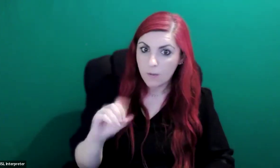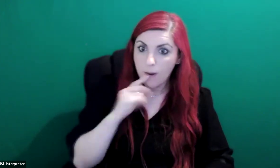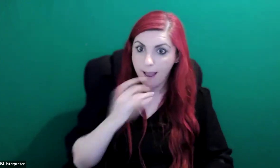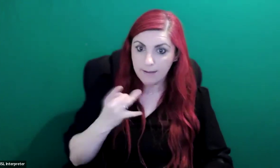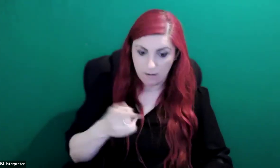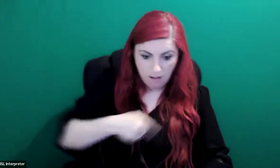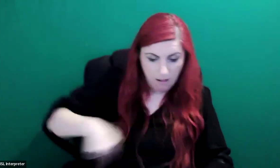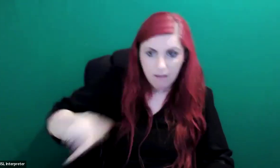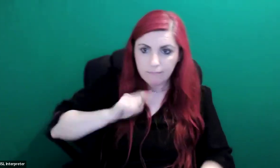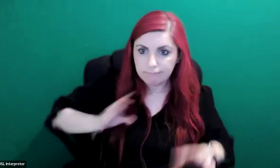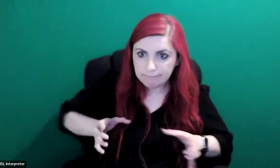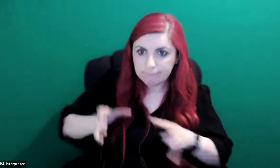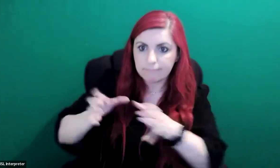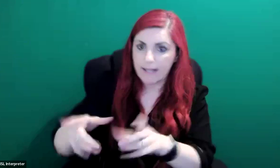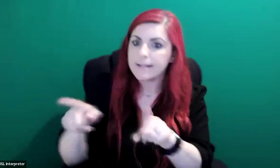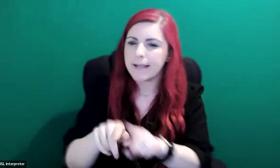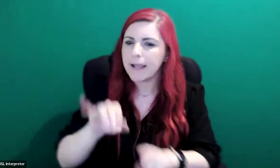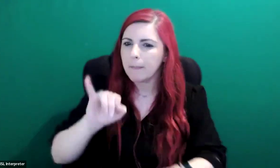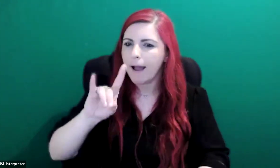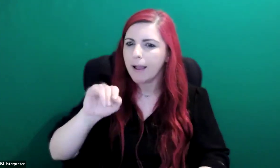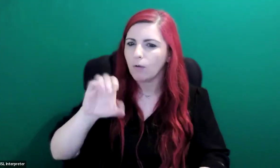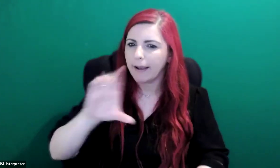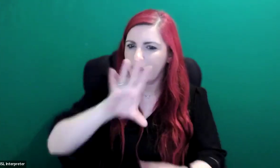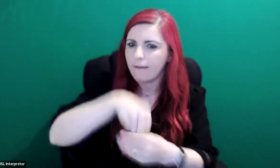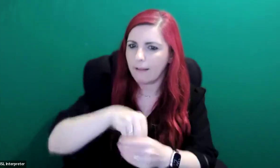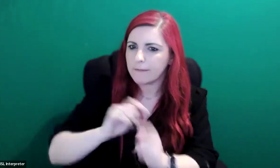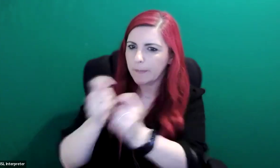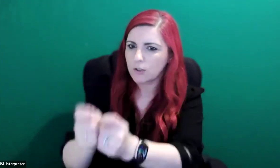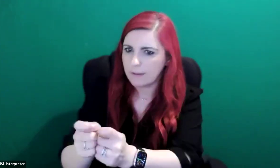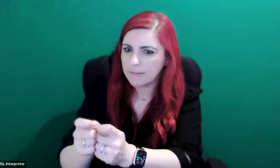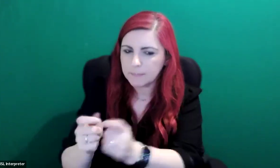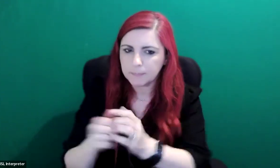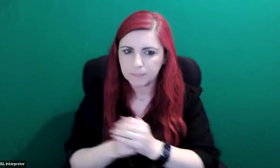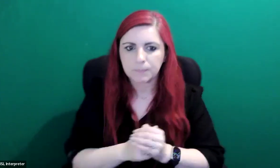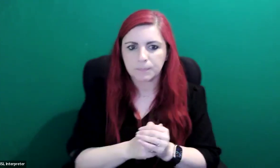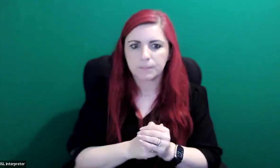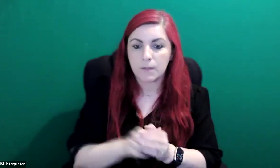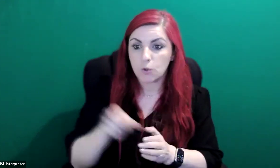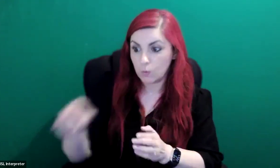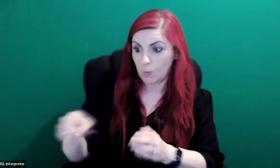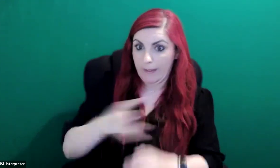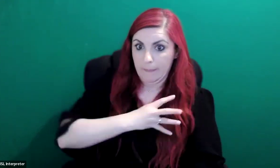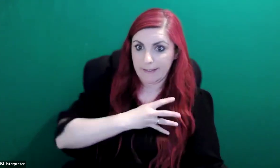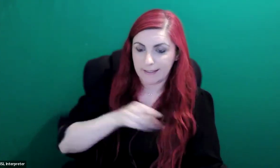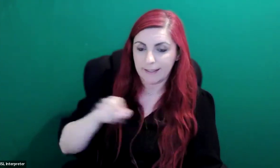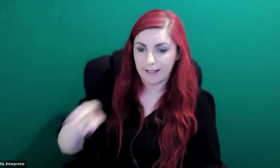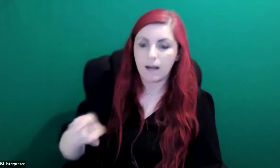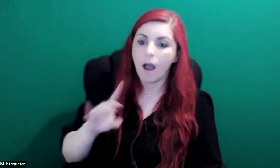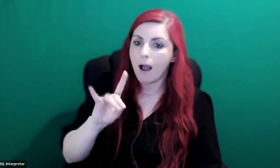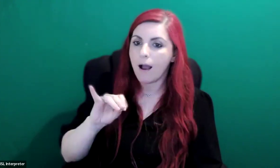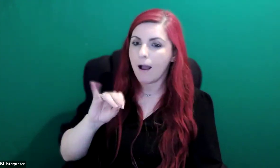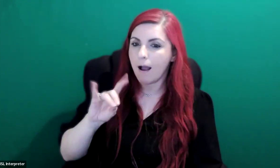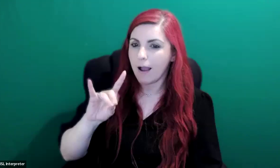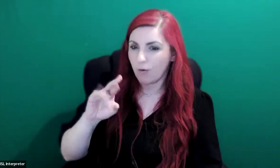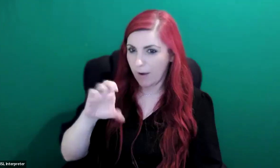organizations. IREC as well can also make a submission at this stage to the UN committee, and will be doing so, as you'll hear